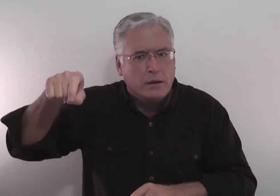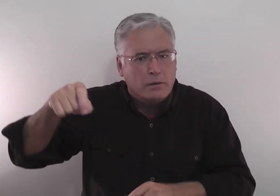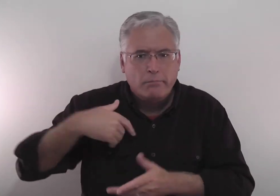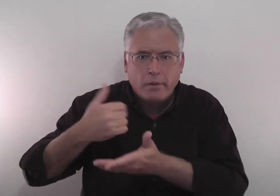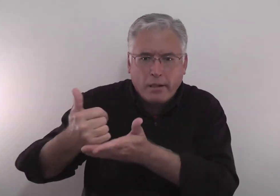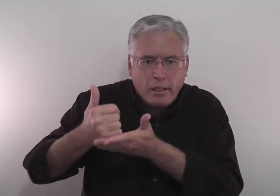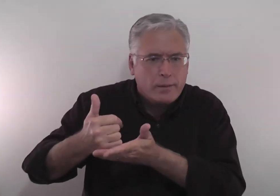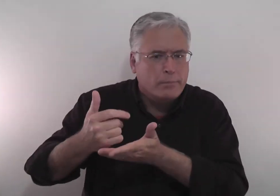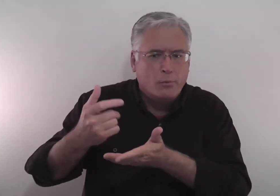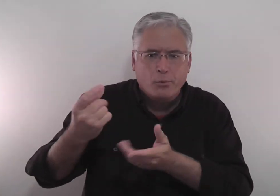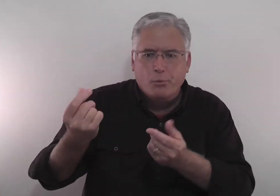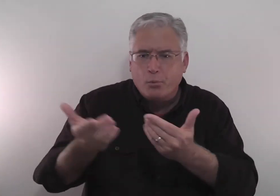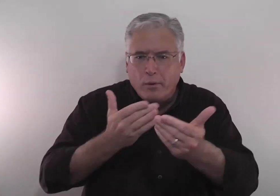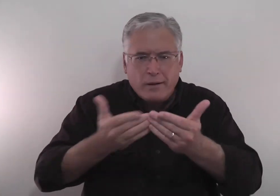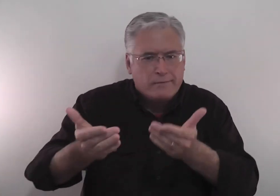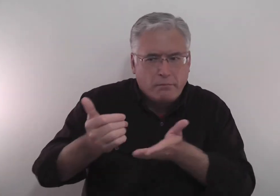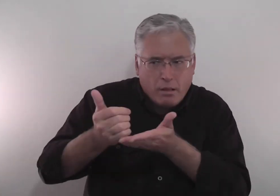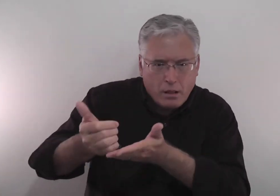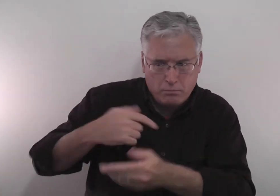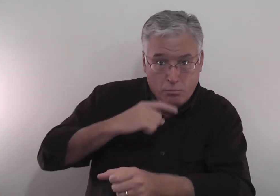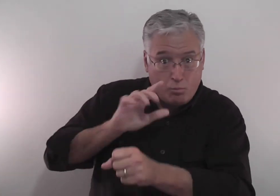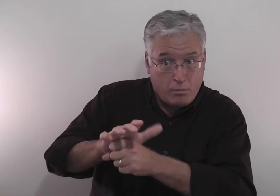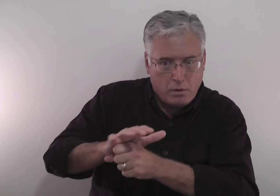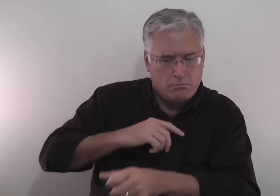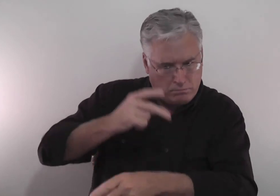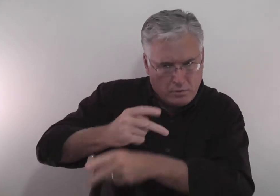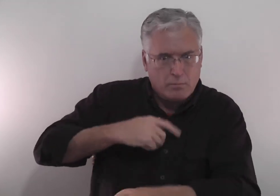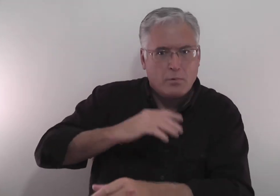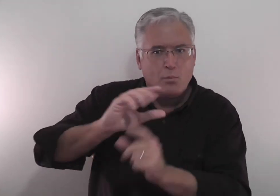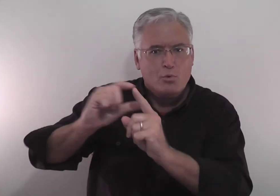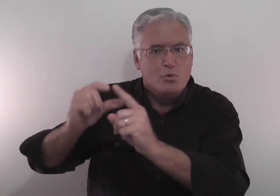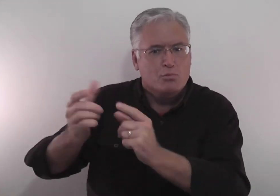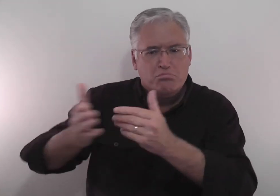to people. To help them to do whatever that I can. If I make a